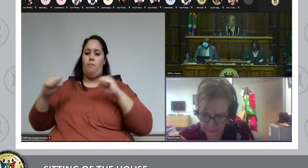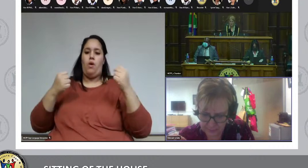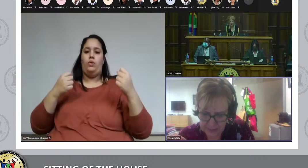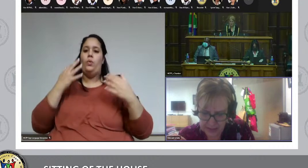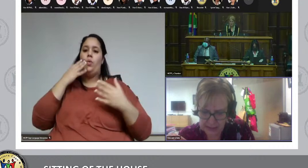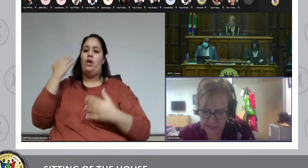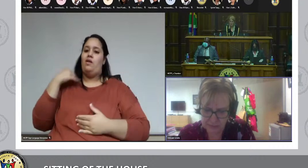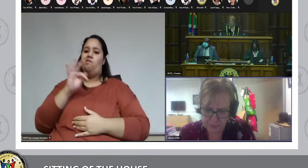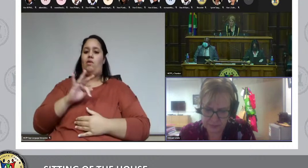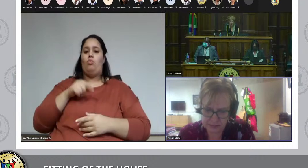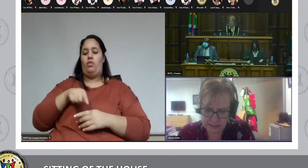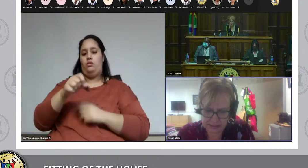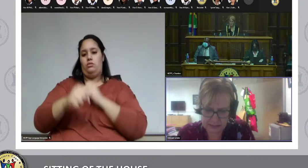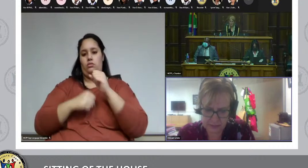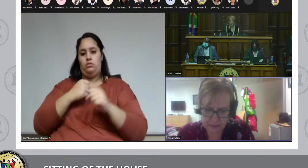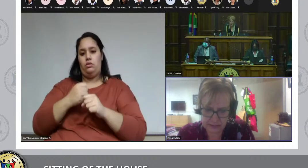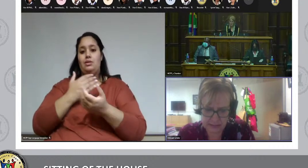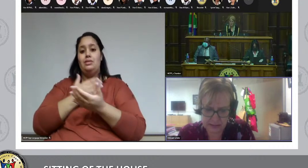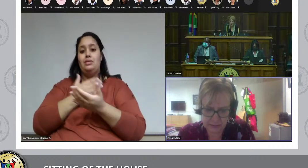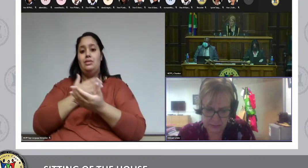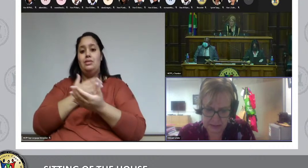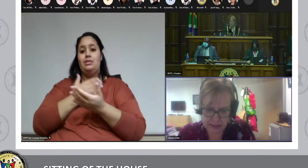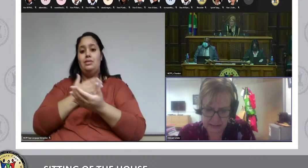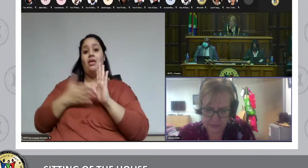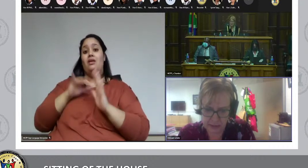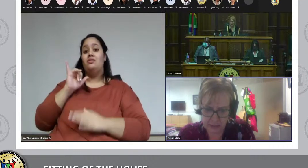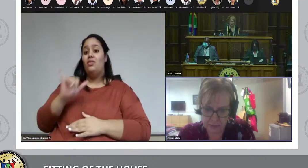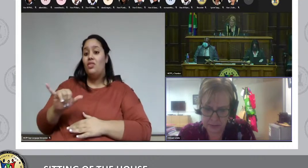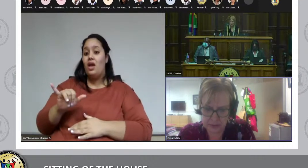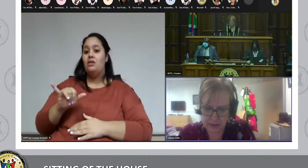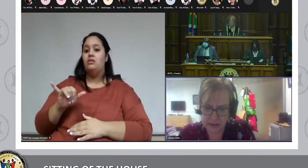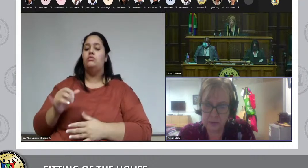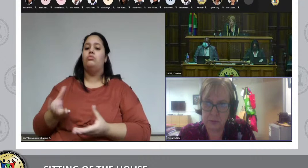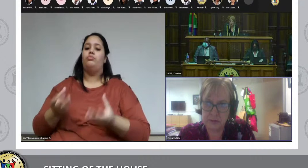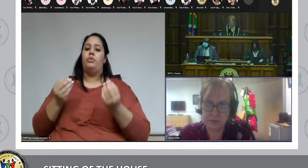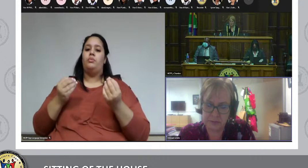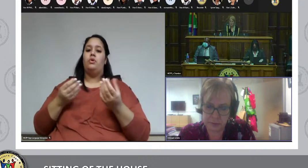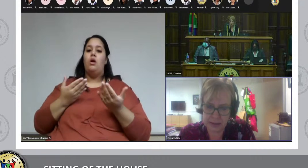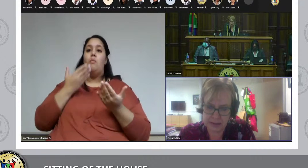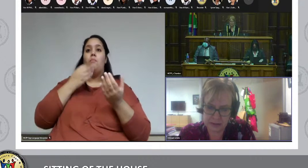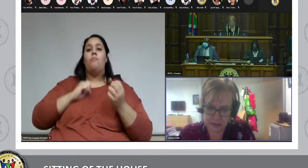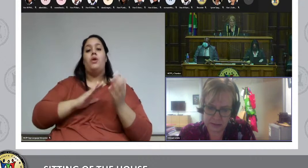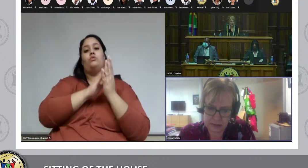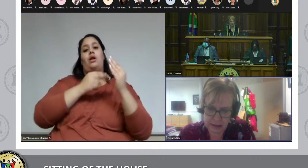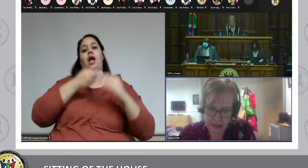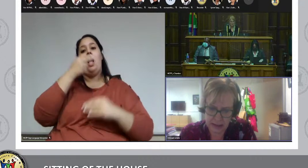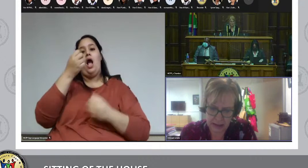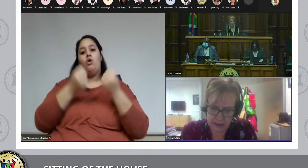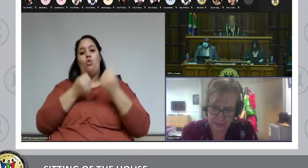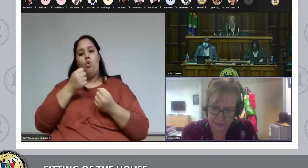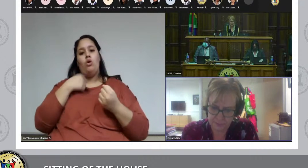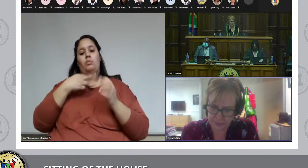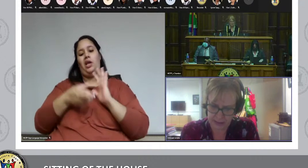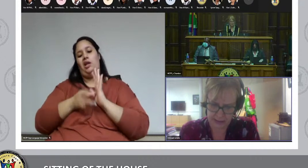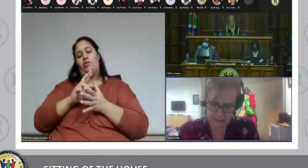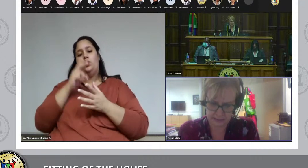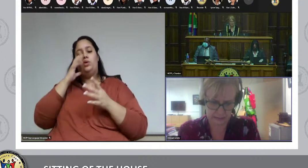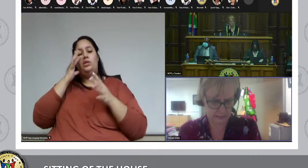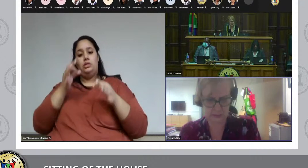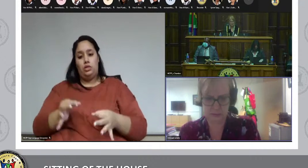this year. Some of the persons against whom the interdict was obtained have now approached the High Court to review my decision